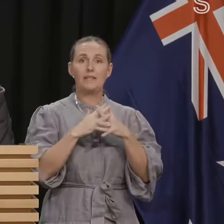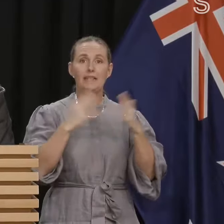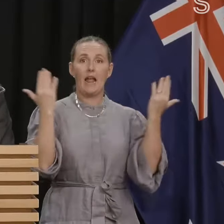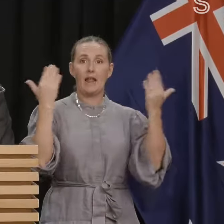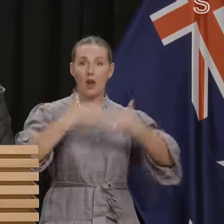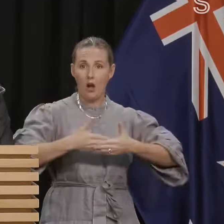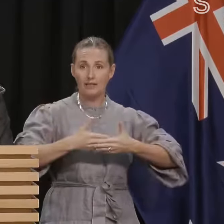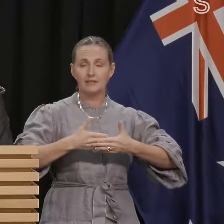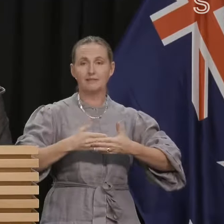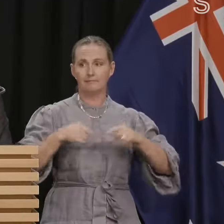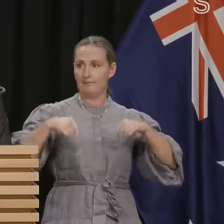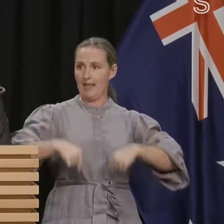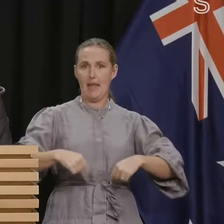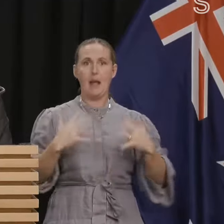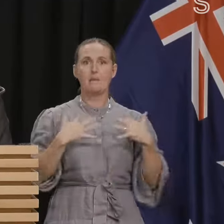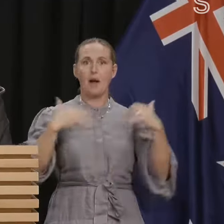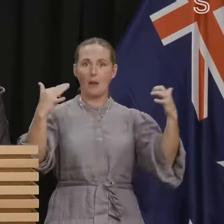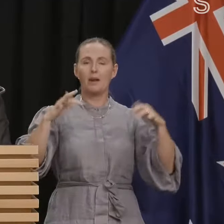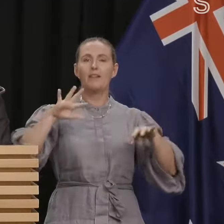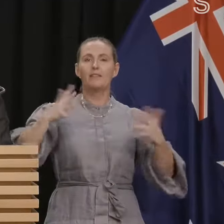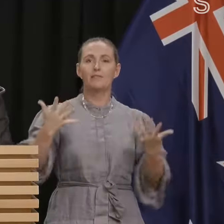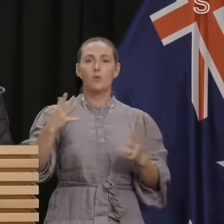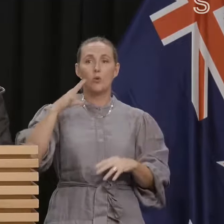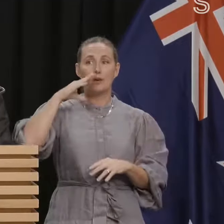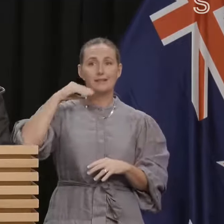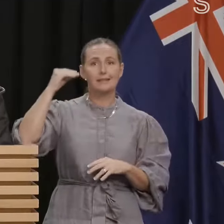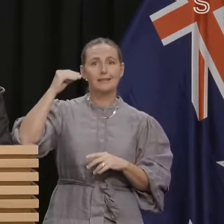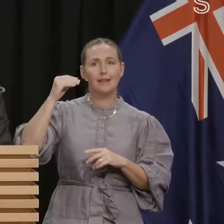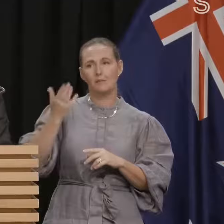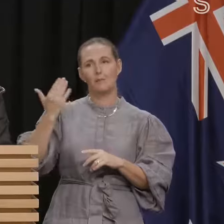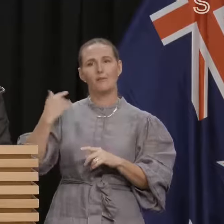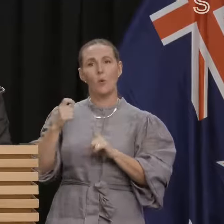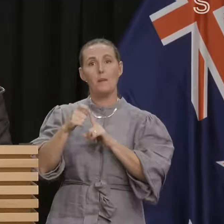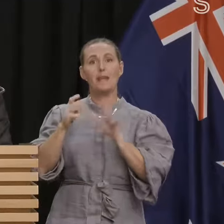night for validatory of